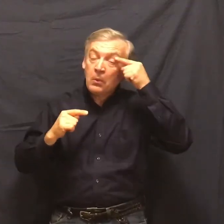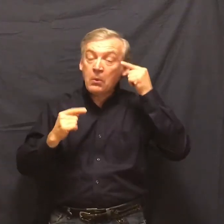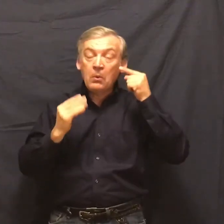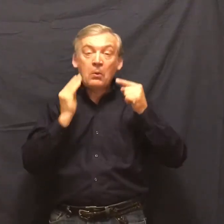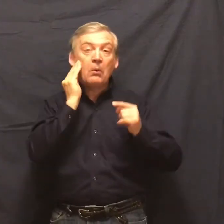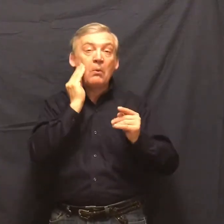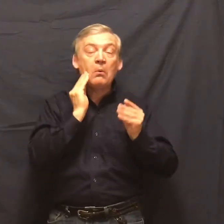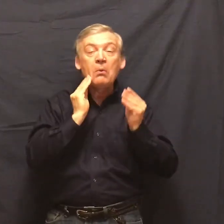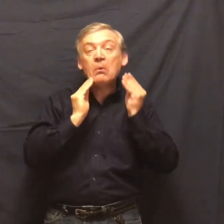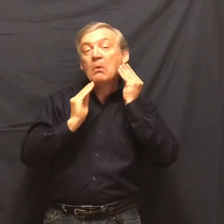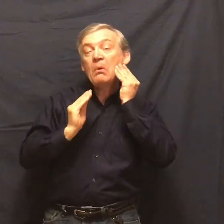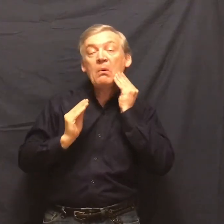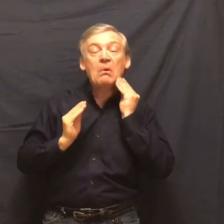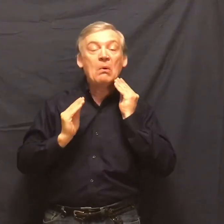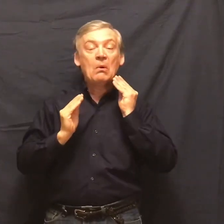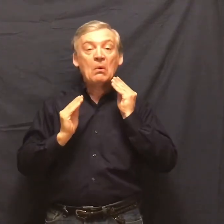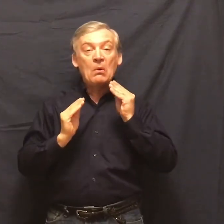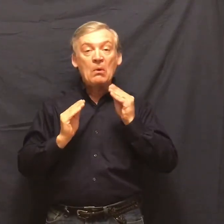Her fingernails were red.